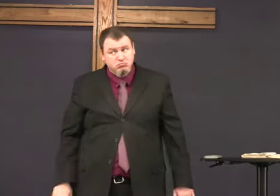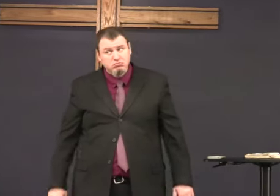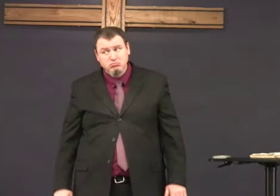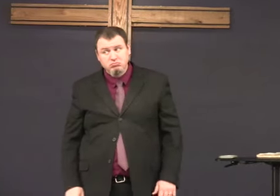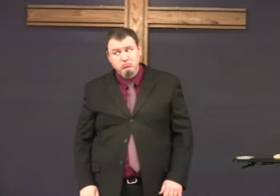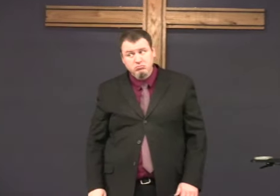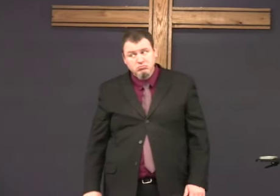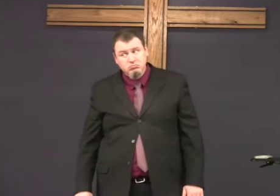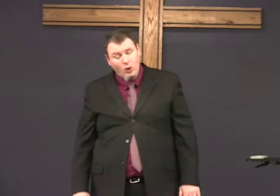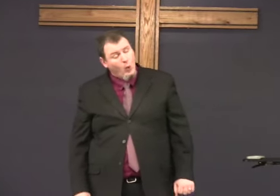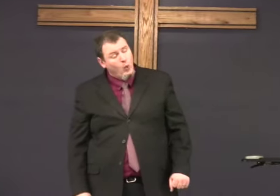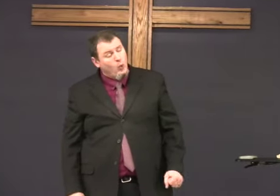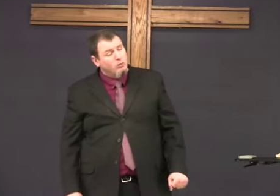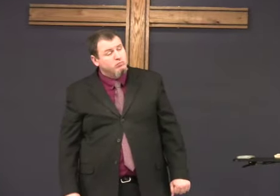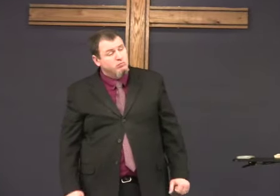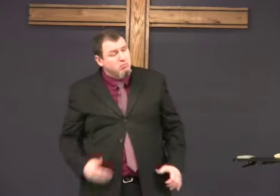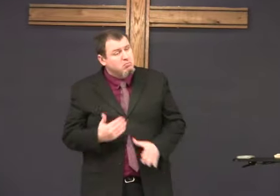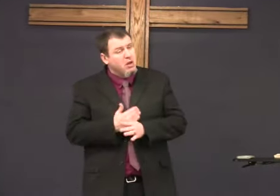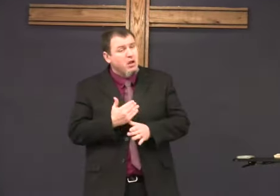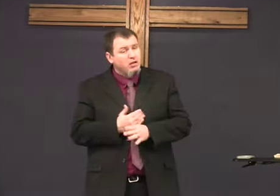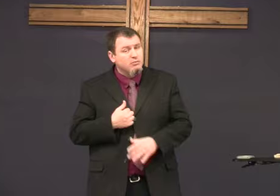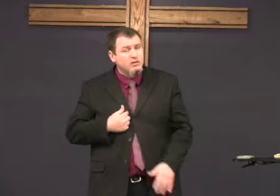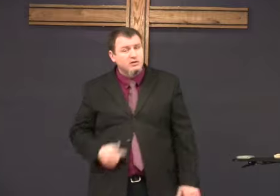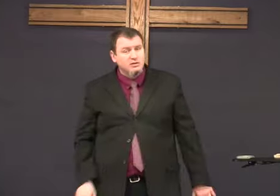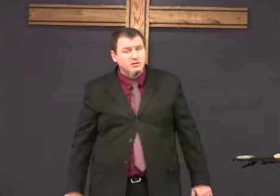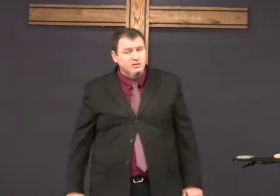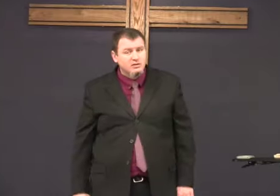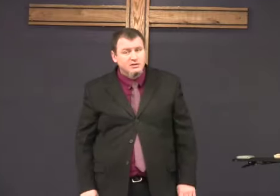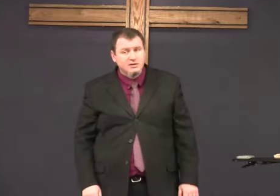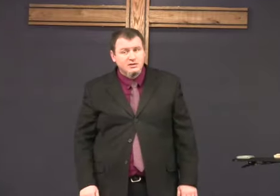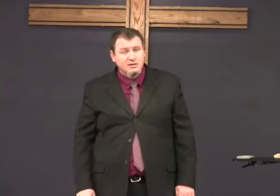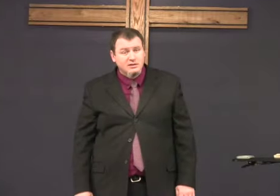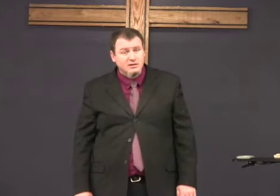Does it bother me? Oh, yeah, sure, it bothers me.